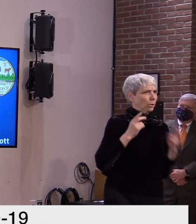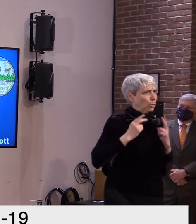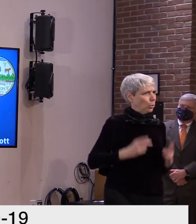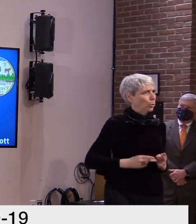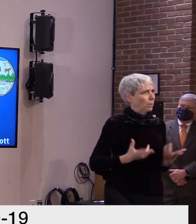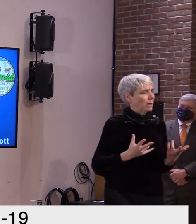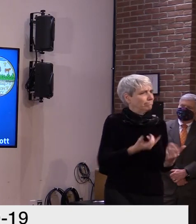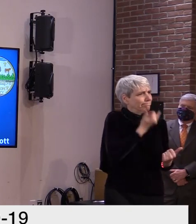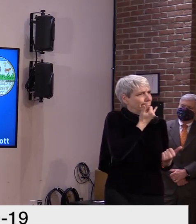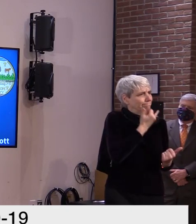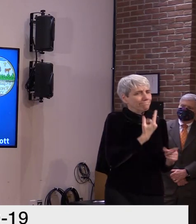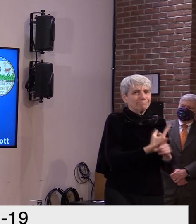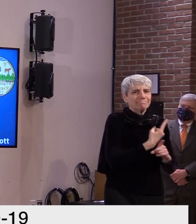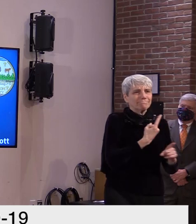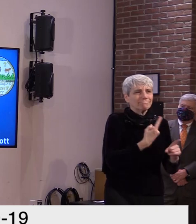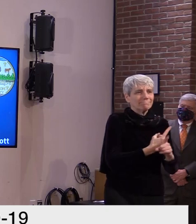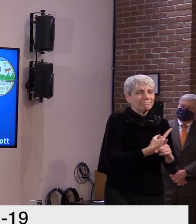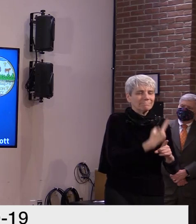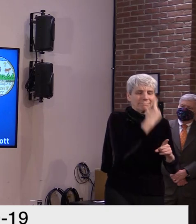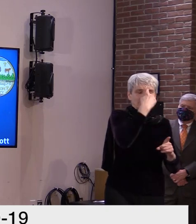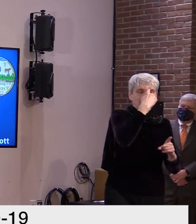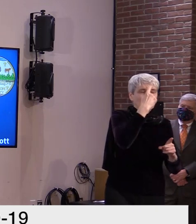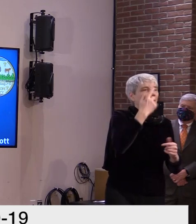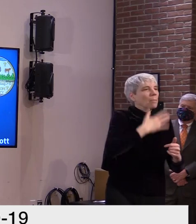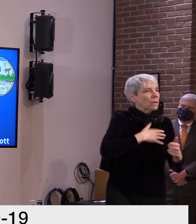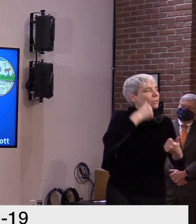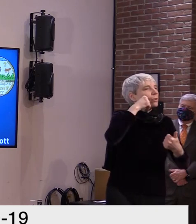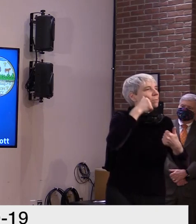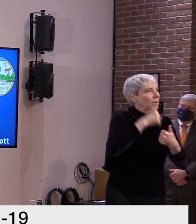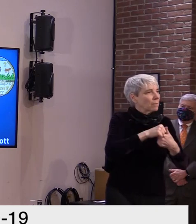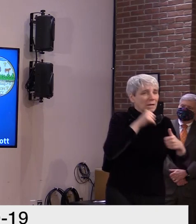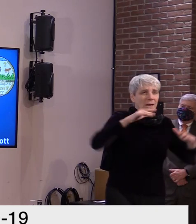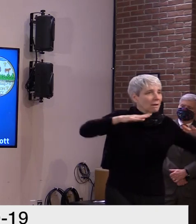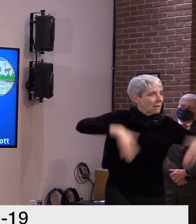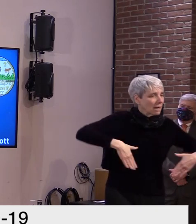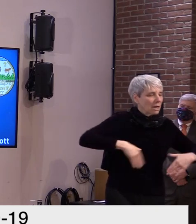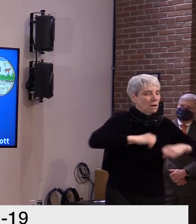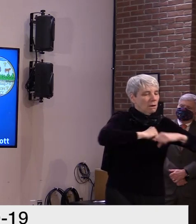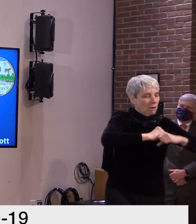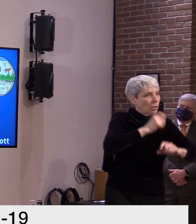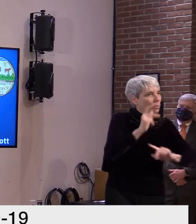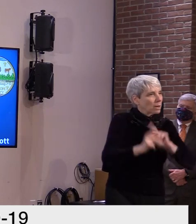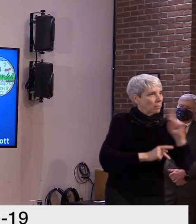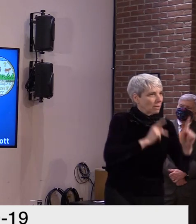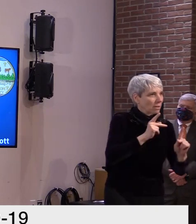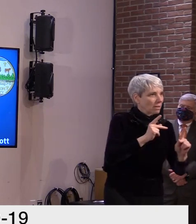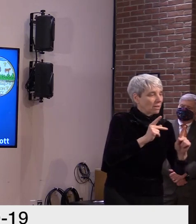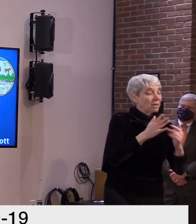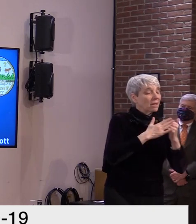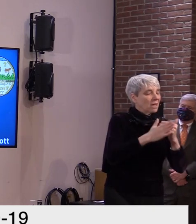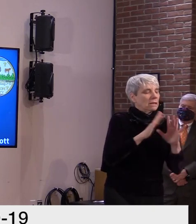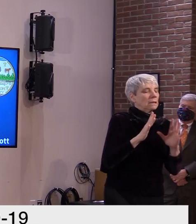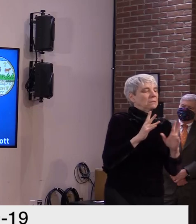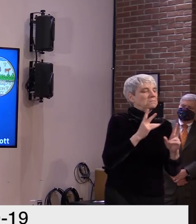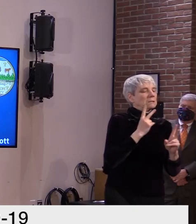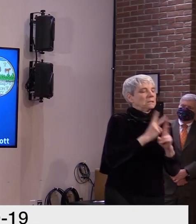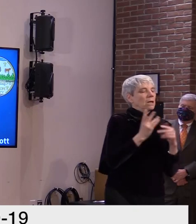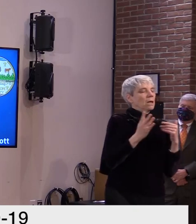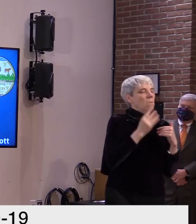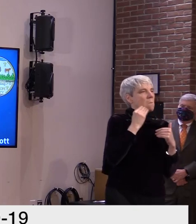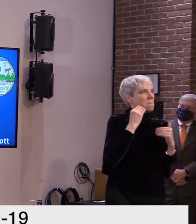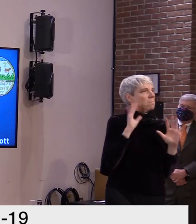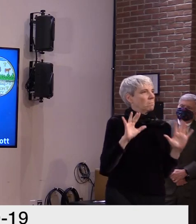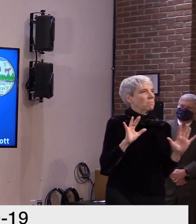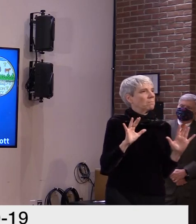that it's not too late to protect people around you. Consider staying closer to home for a while and avoid